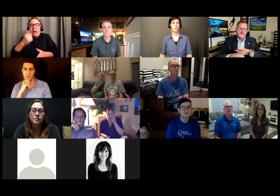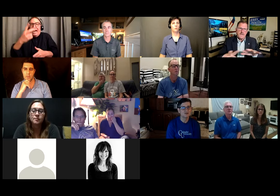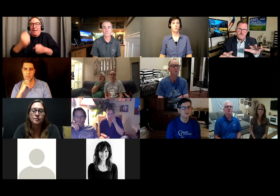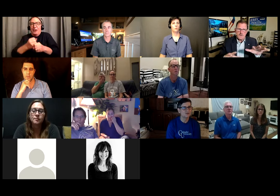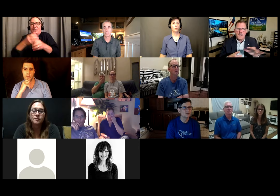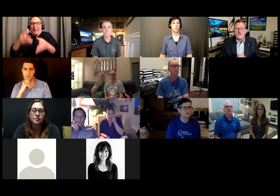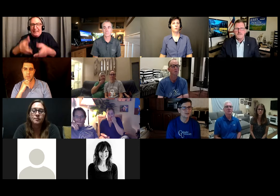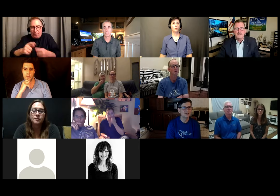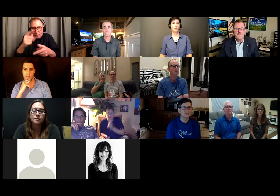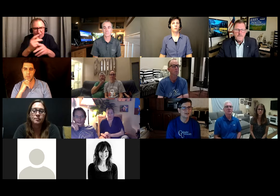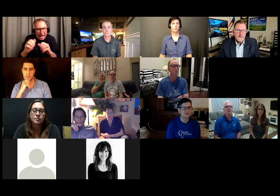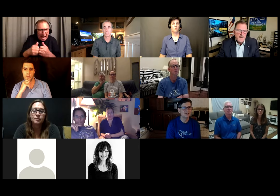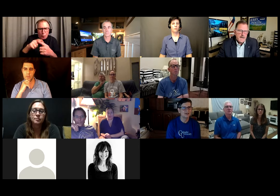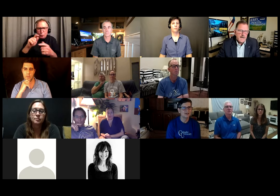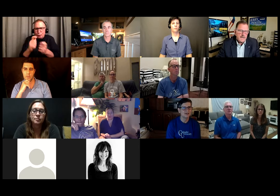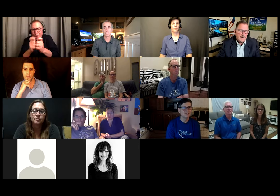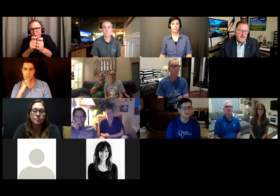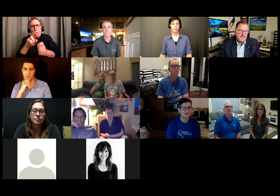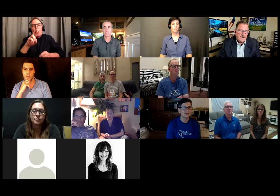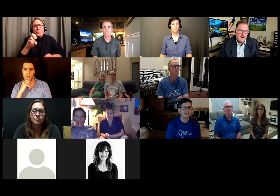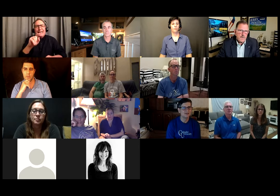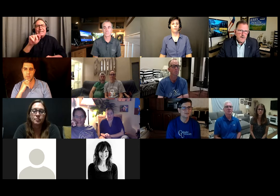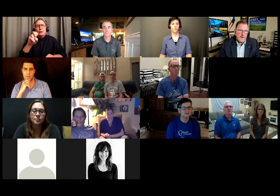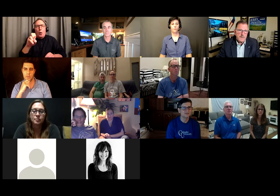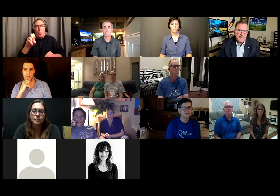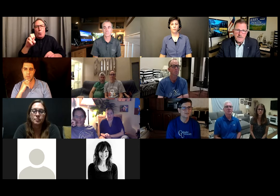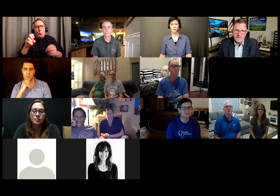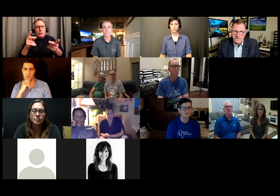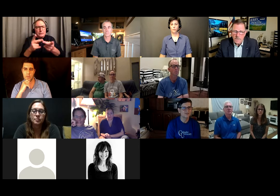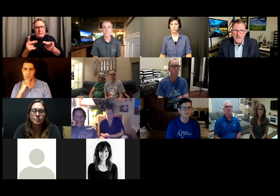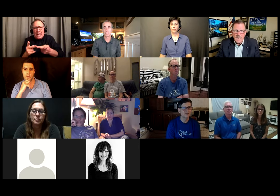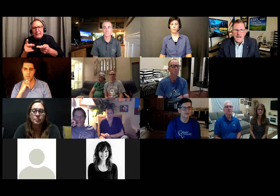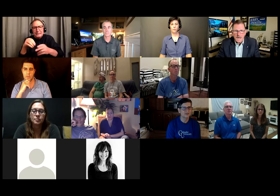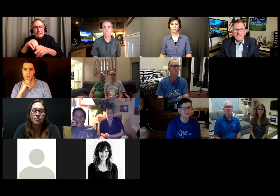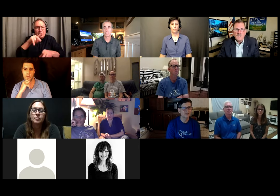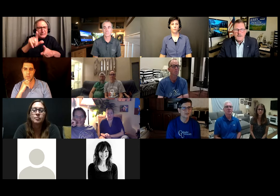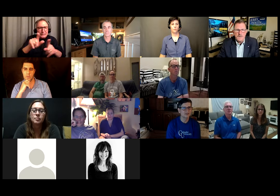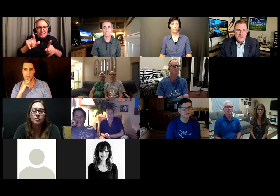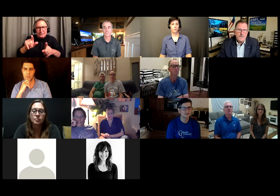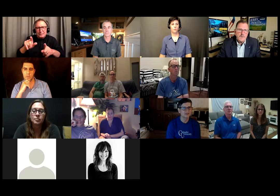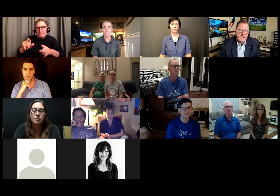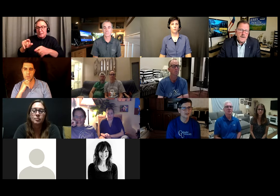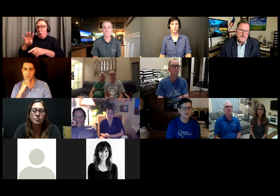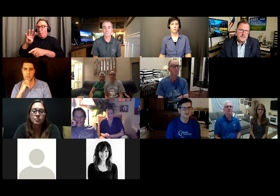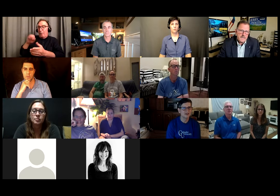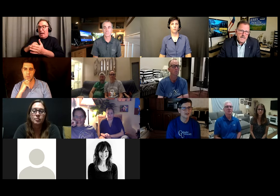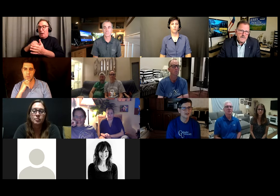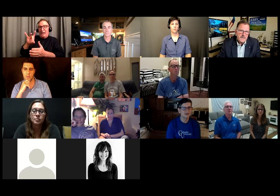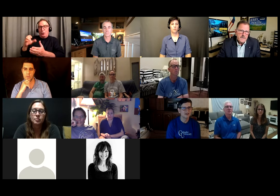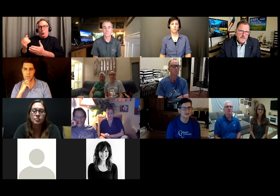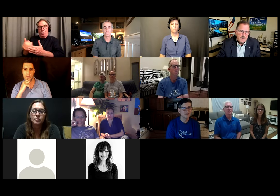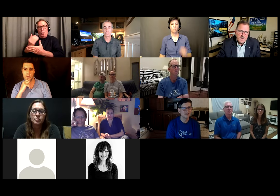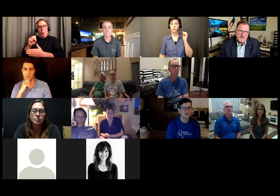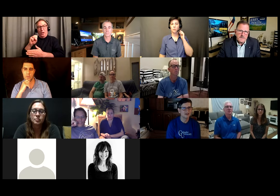rezone sites throughout Pleasanton and figure out where we're going to put 4,800 new